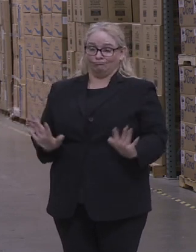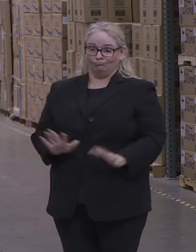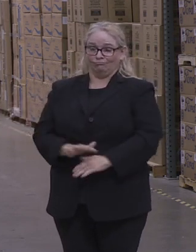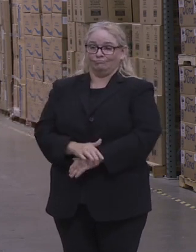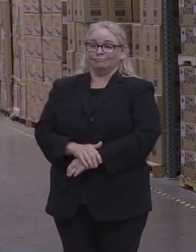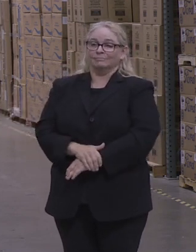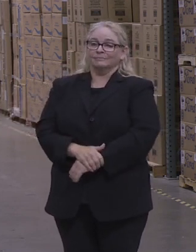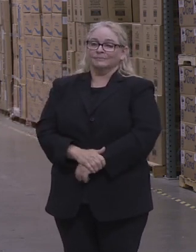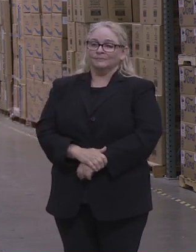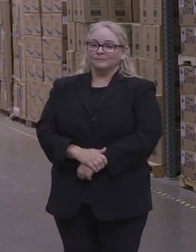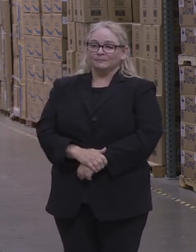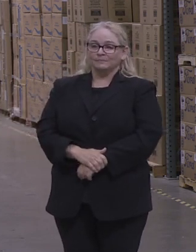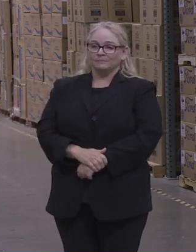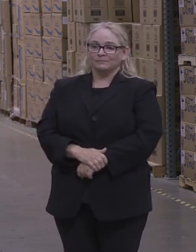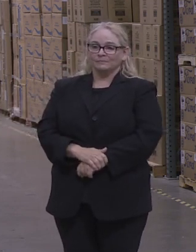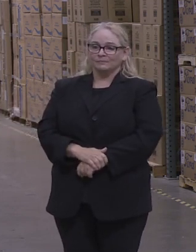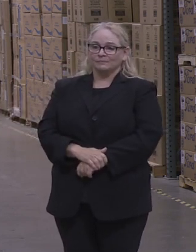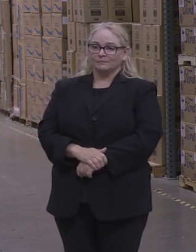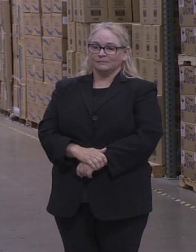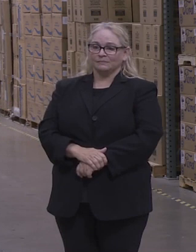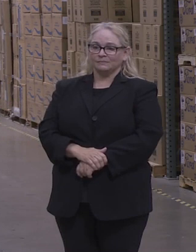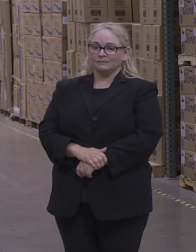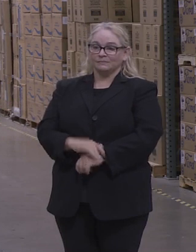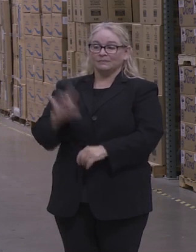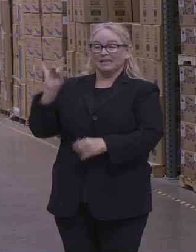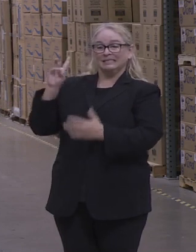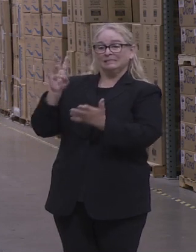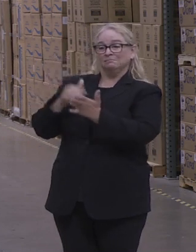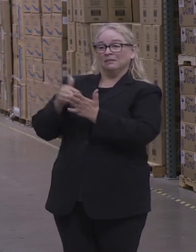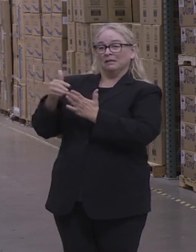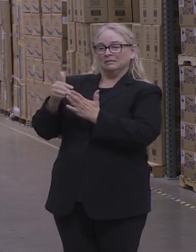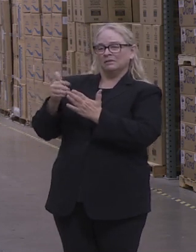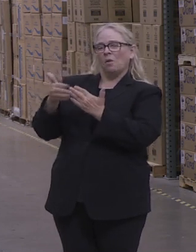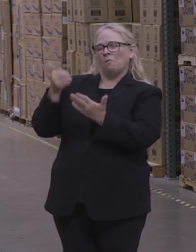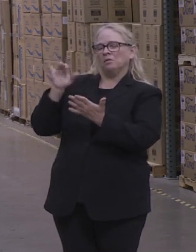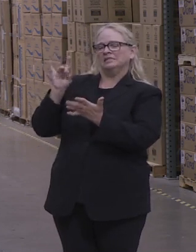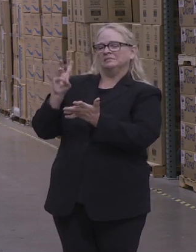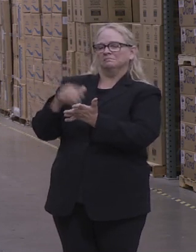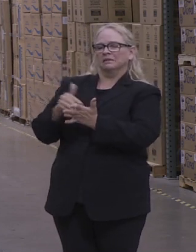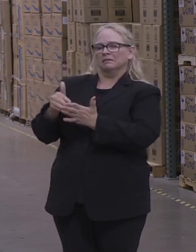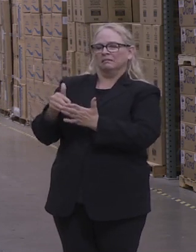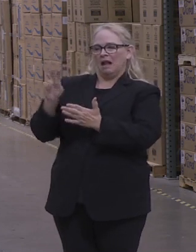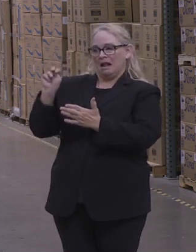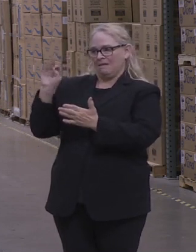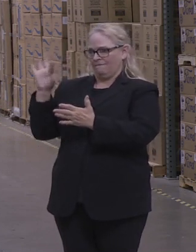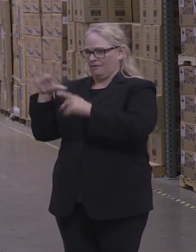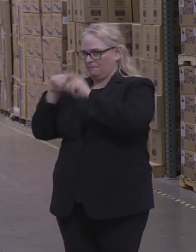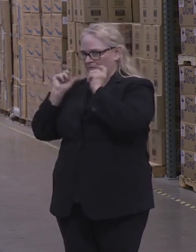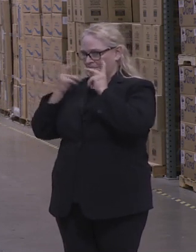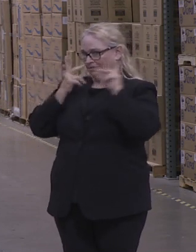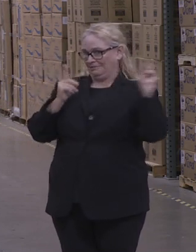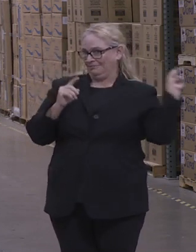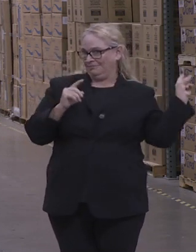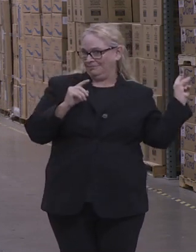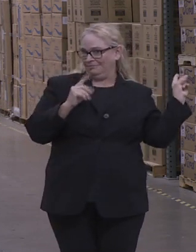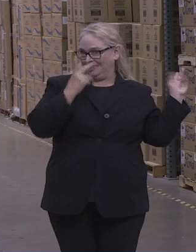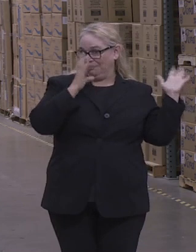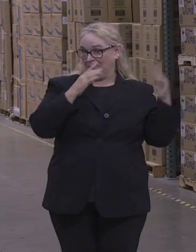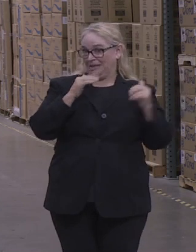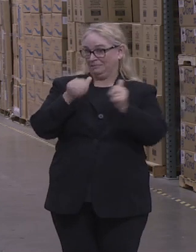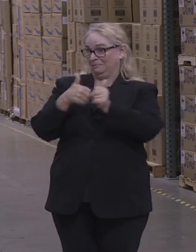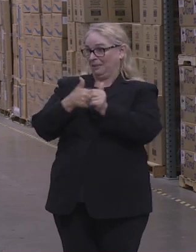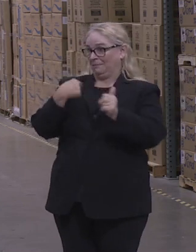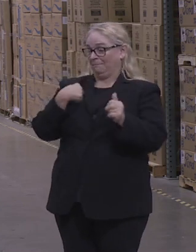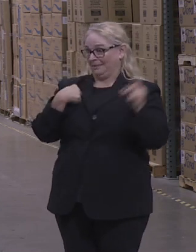86 million N95 masks. Today, we currently have an inventory, like what you see behind me, because of